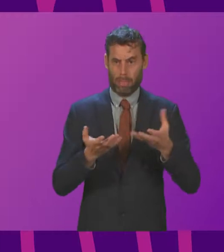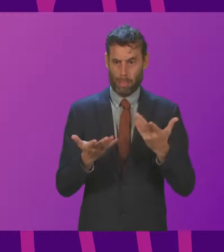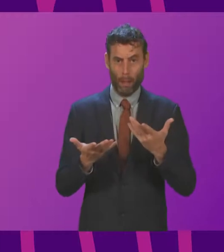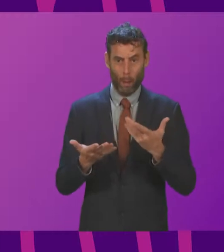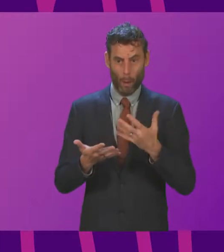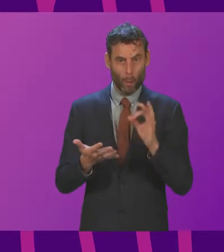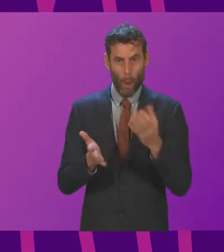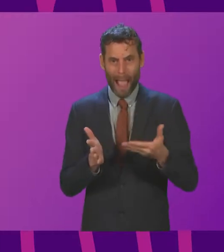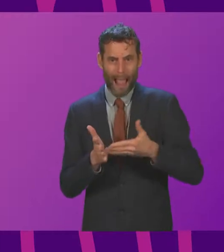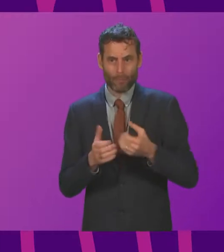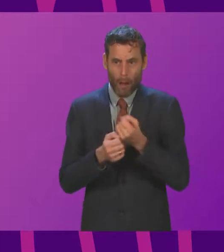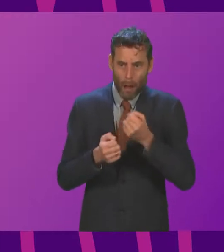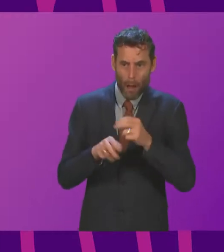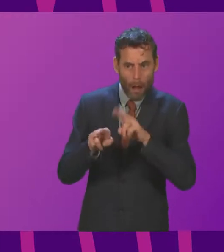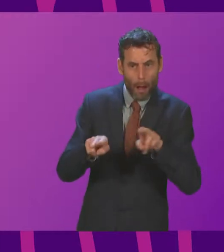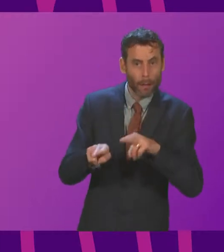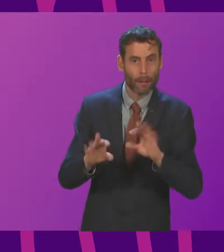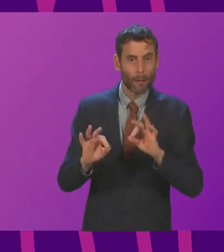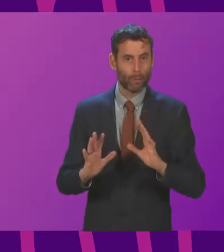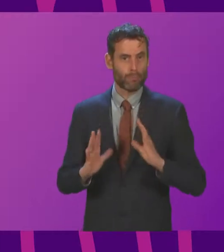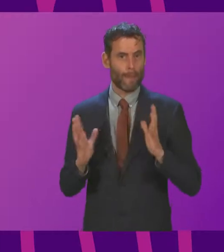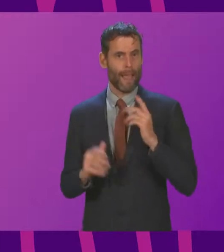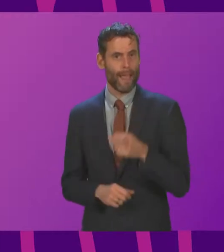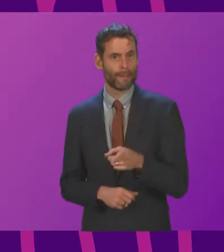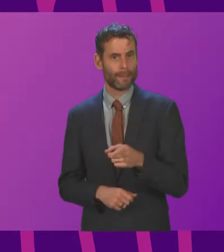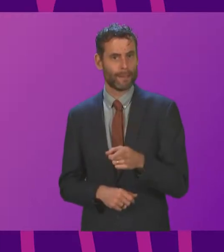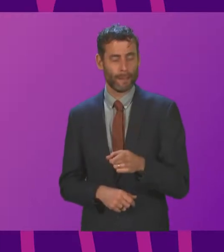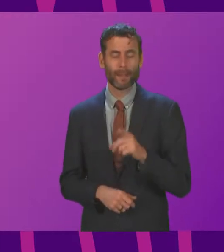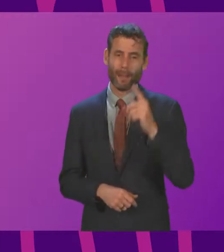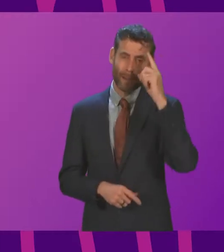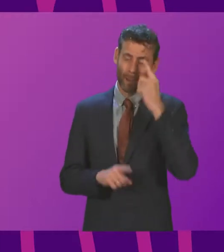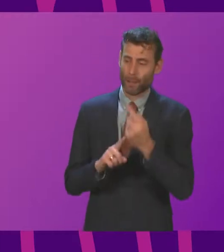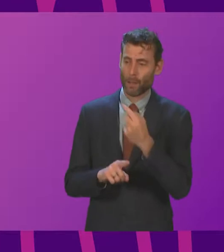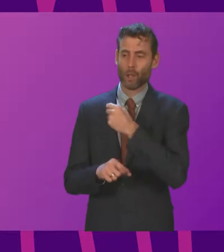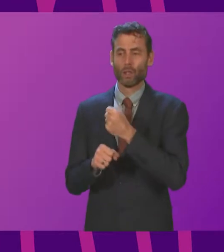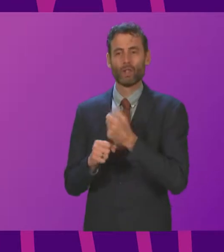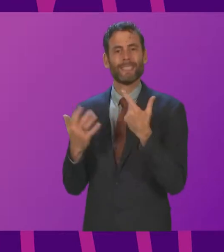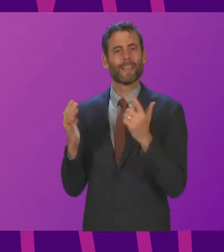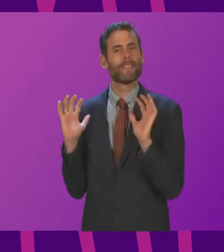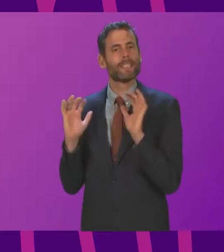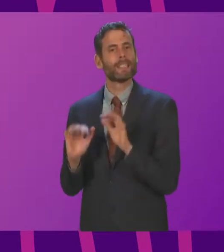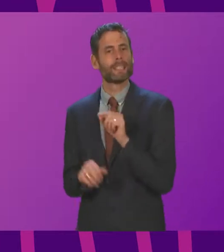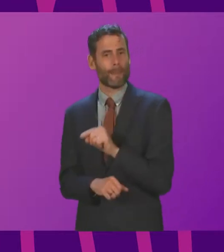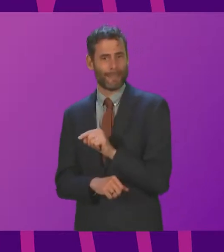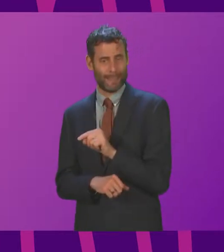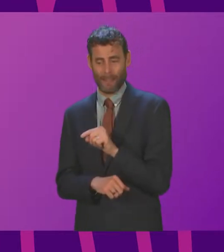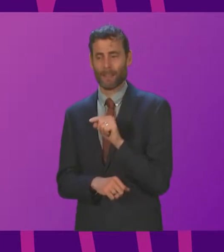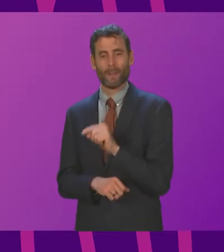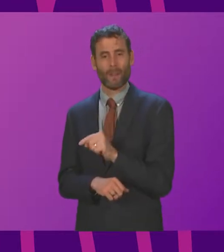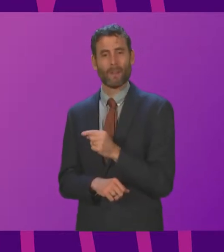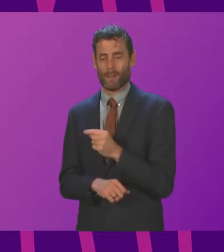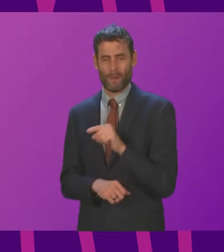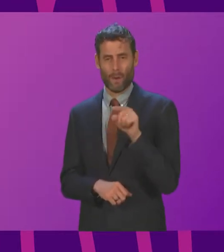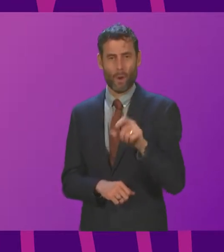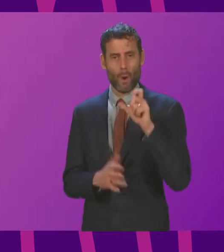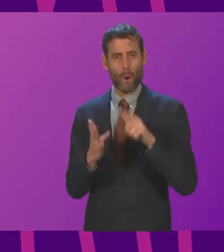And I'd hope the First Minister will note that it isn't really comparable to the G7 summit because there will be around 14,000 delegates a day at